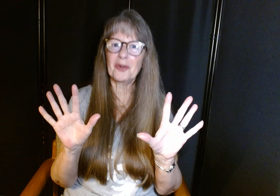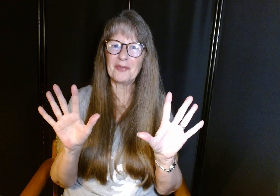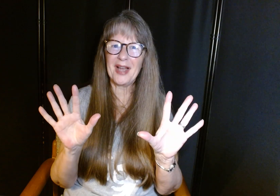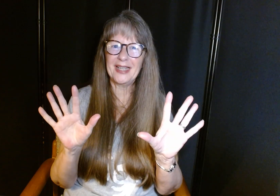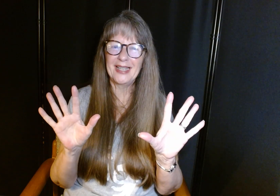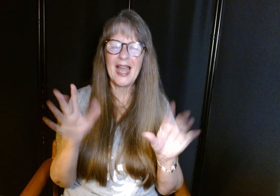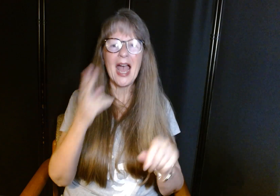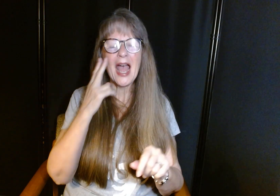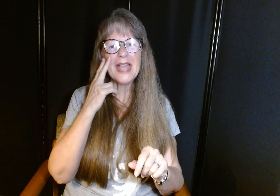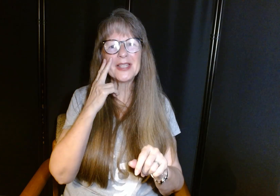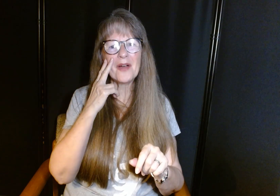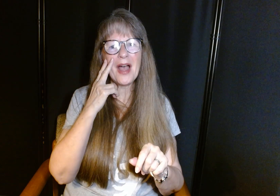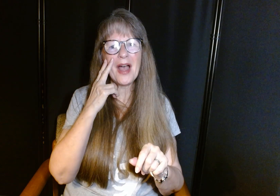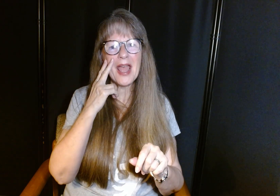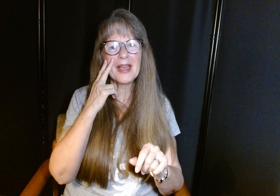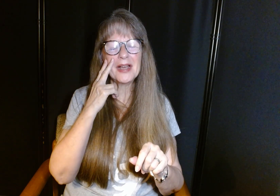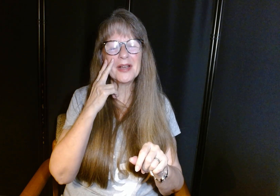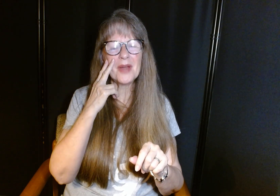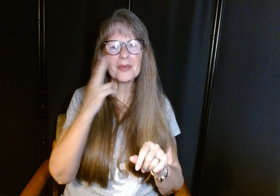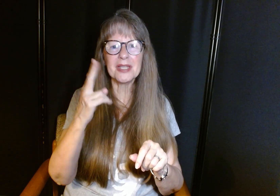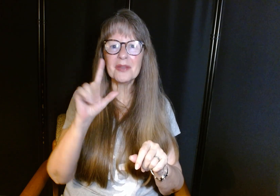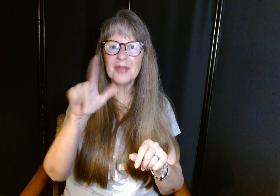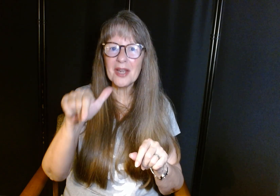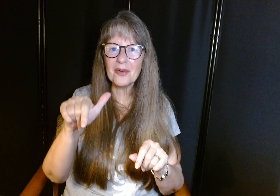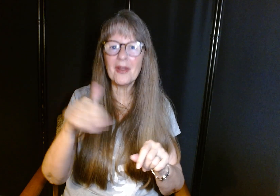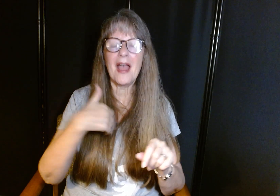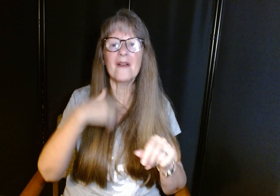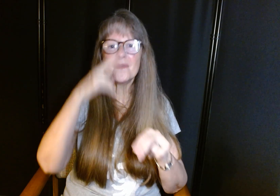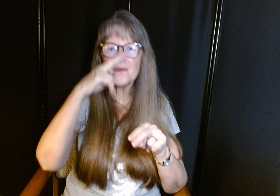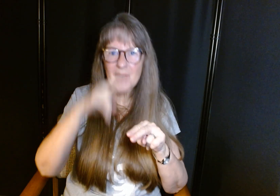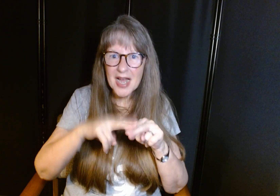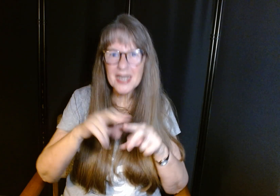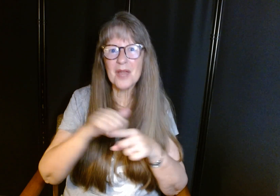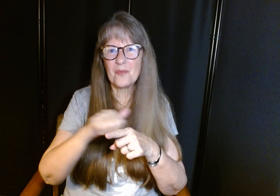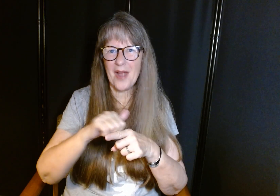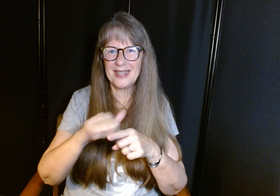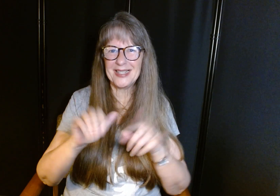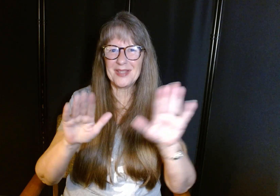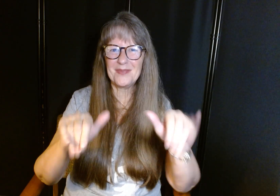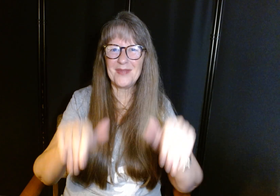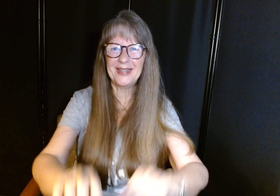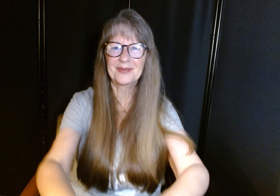clarify. So I will see you later. Have fun and practice. Bye.